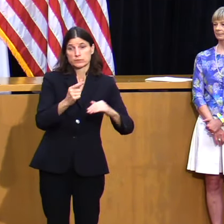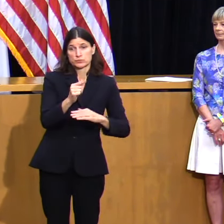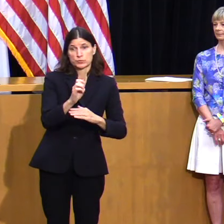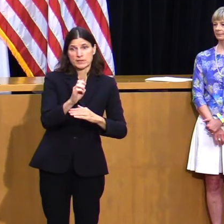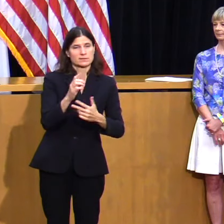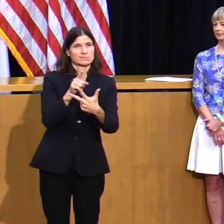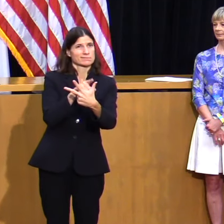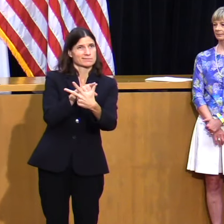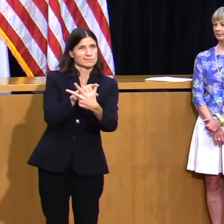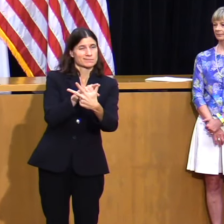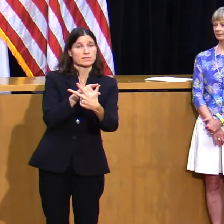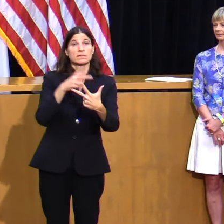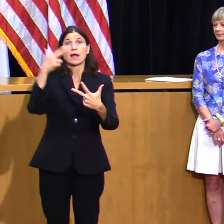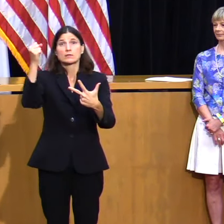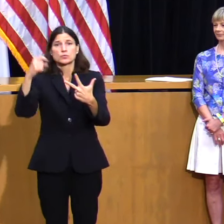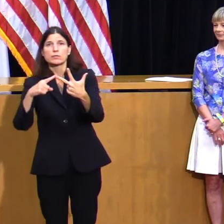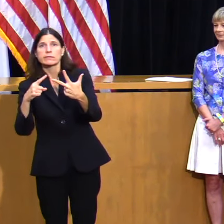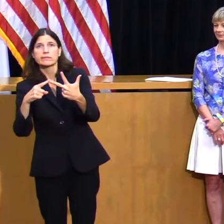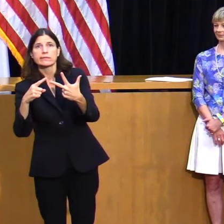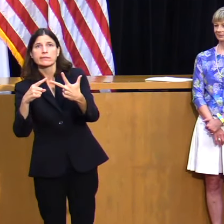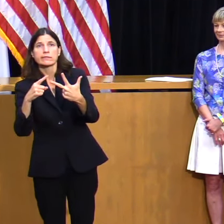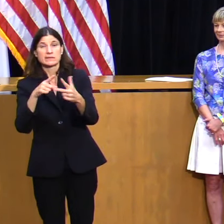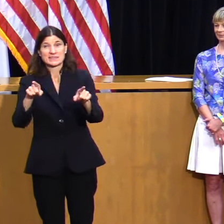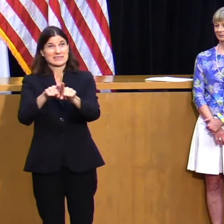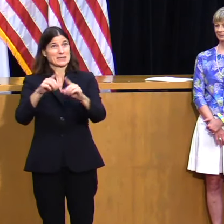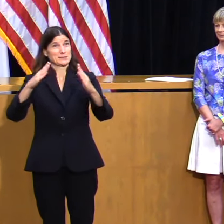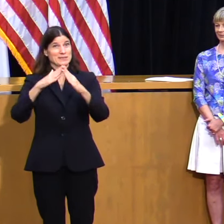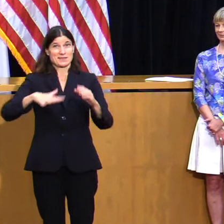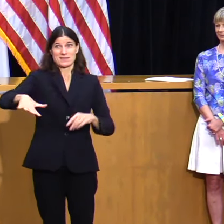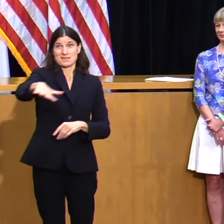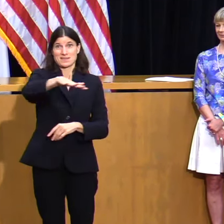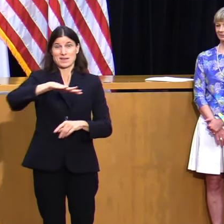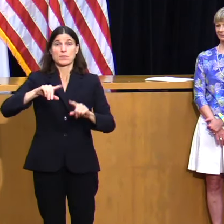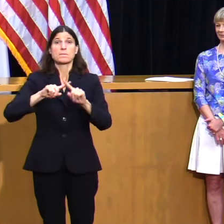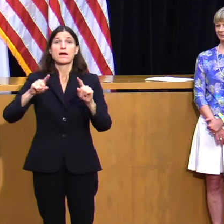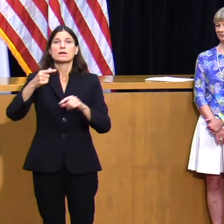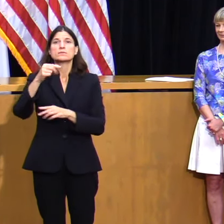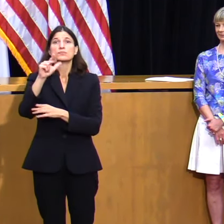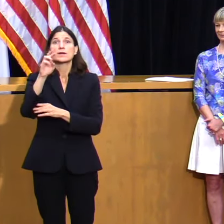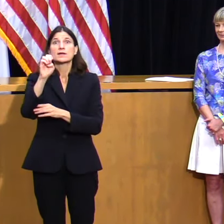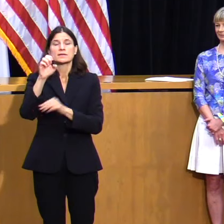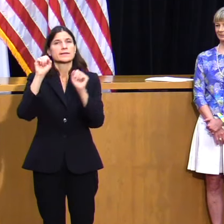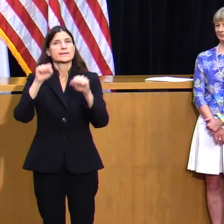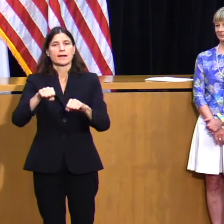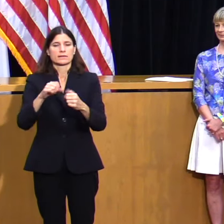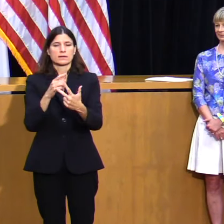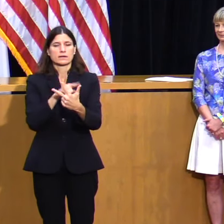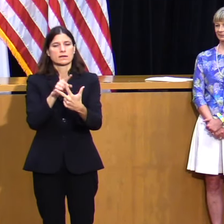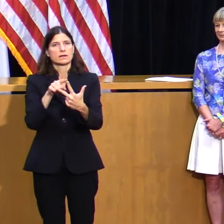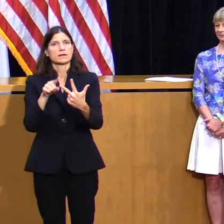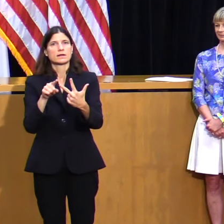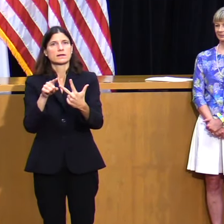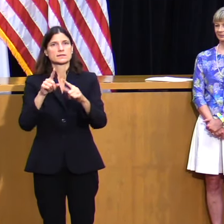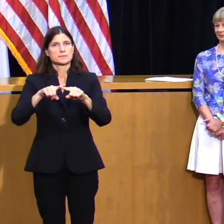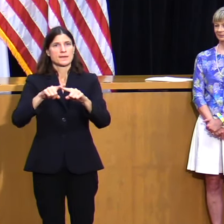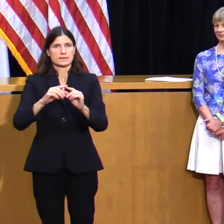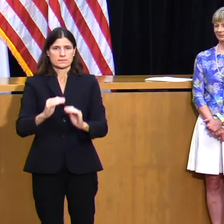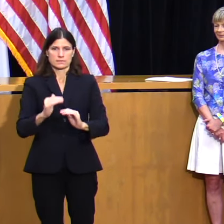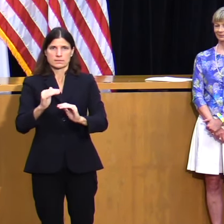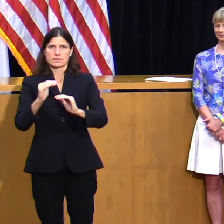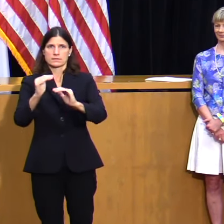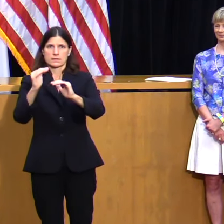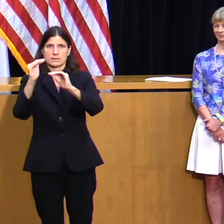And I think from our point of view, the goal here should be to try to have as many kids as we possibly can safely